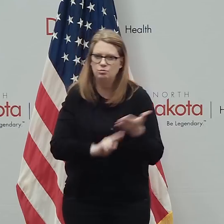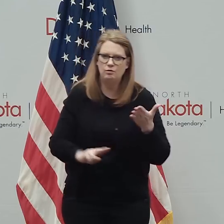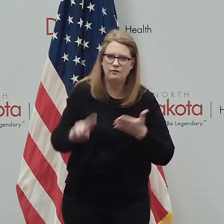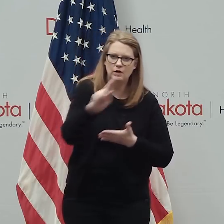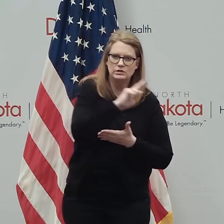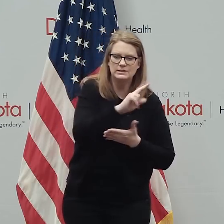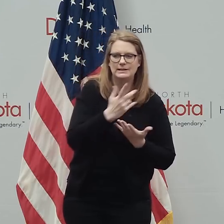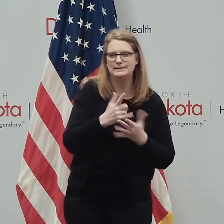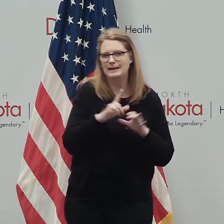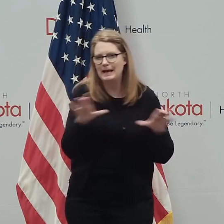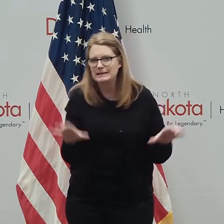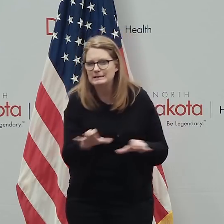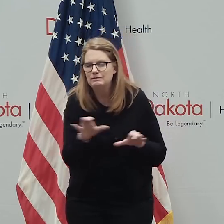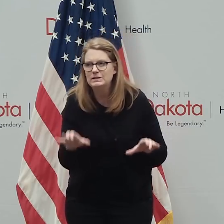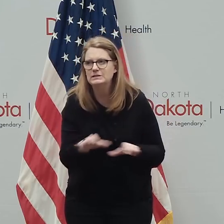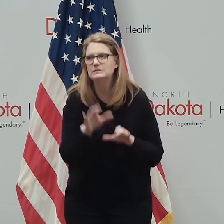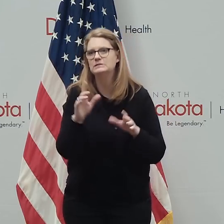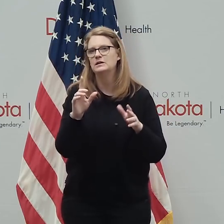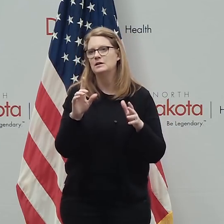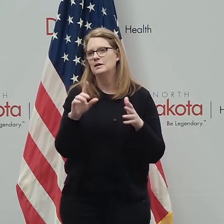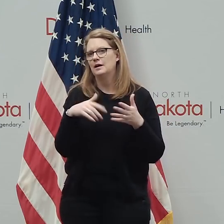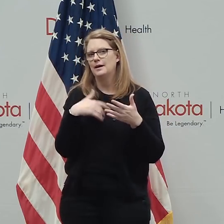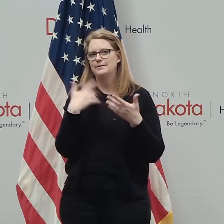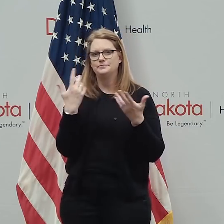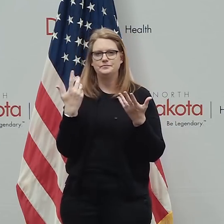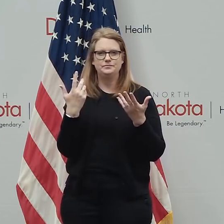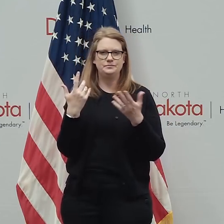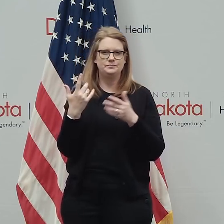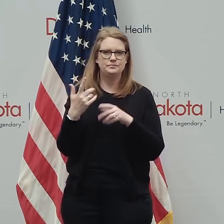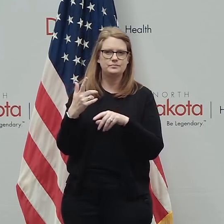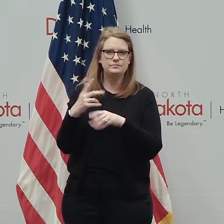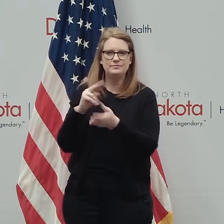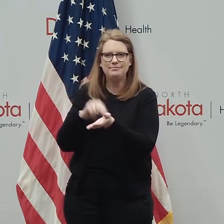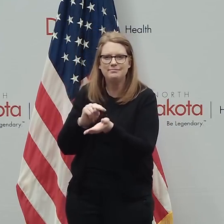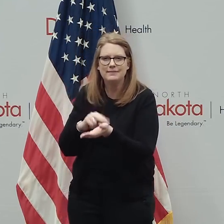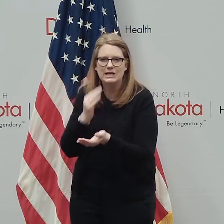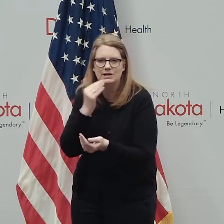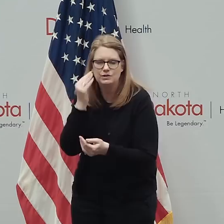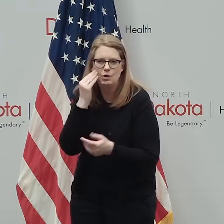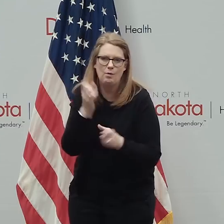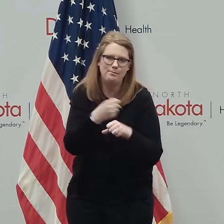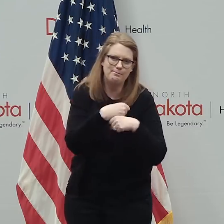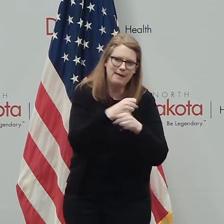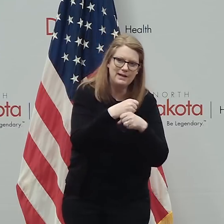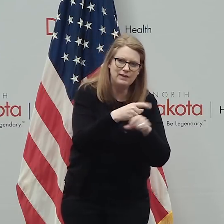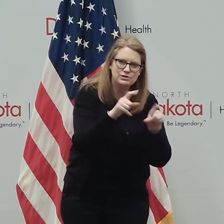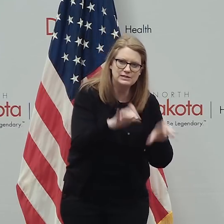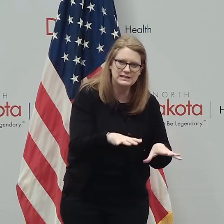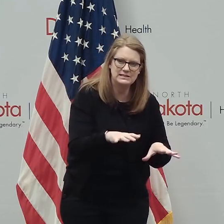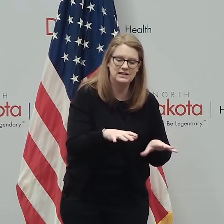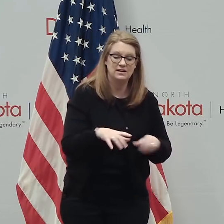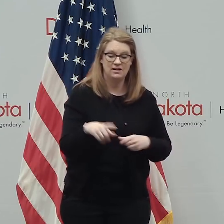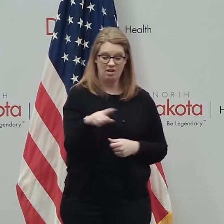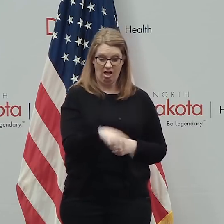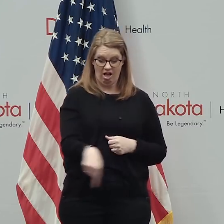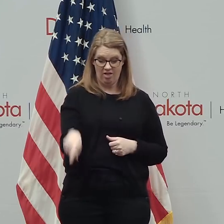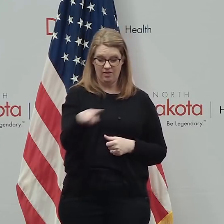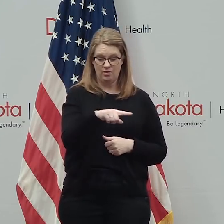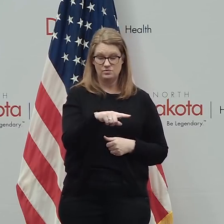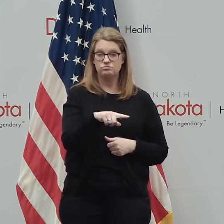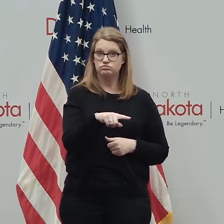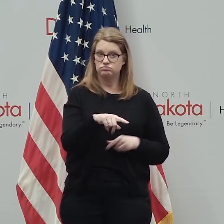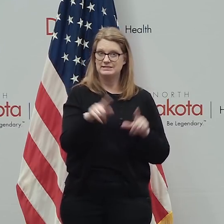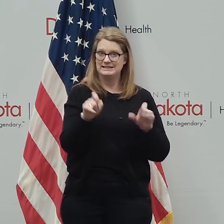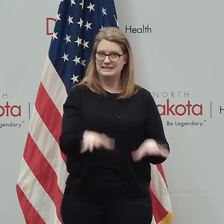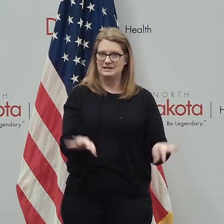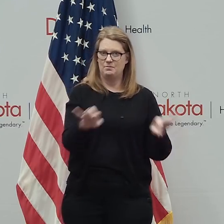about activities, we think about long-term care, we think about manufacturing. Testing is the key, so we still have got a lot of